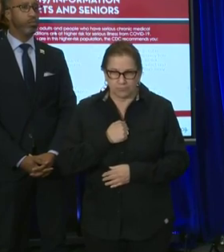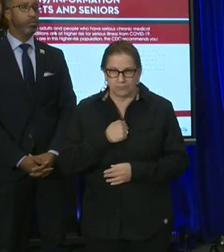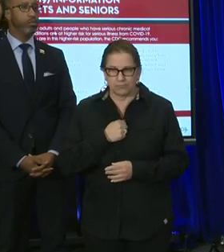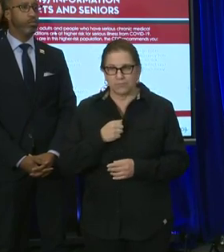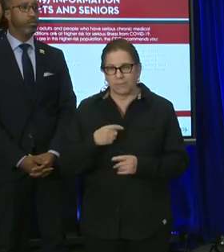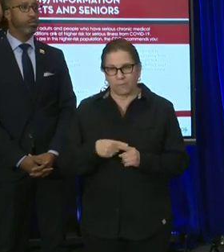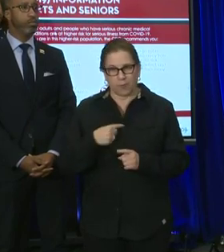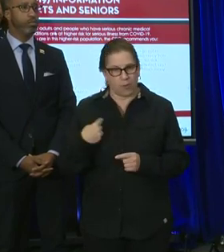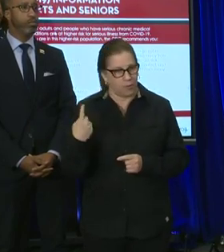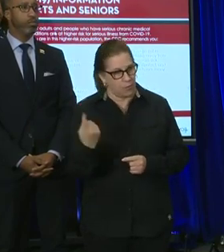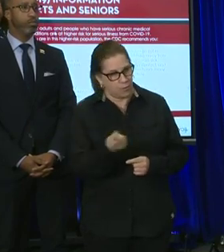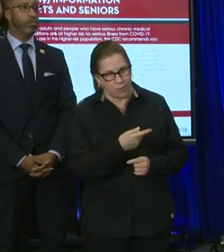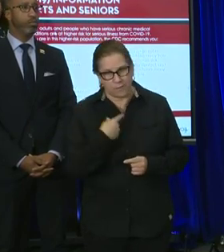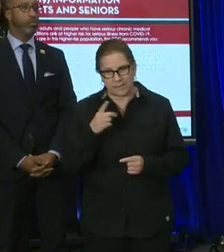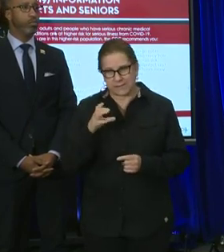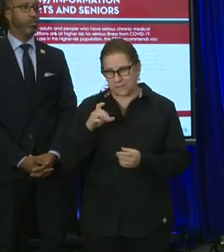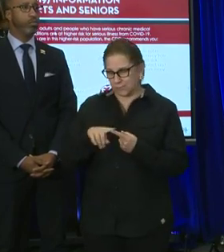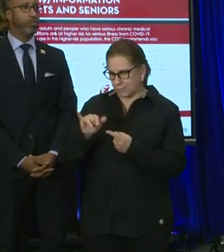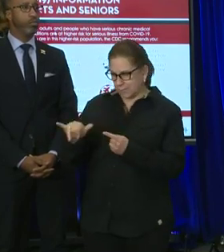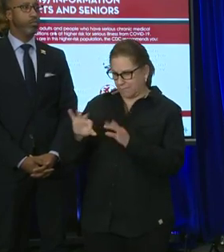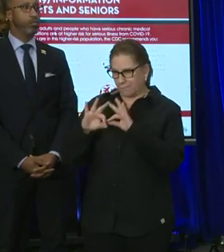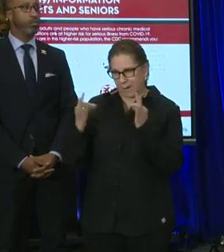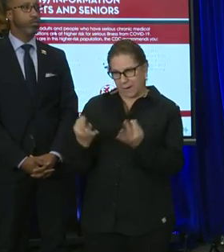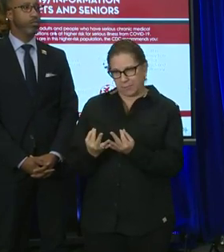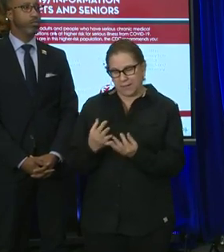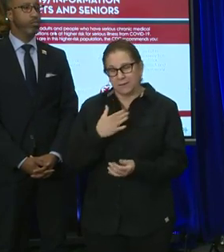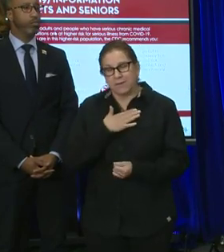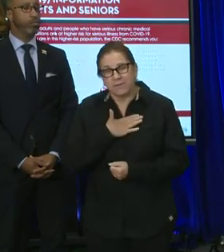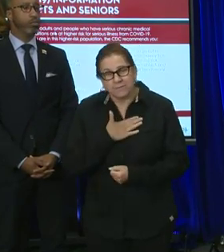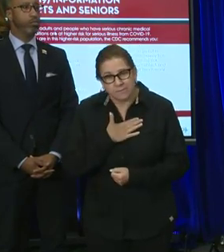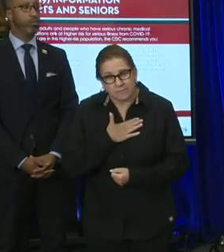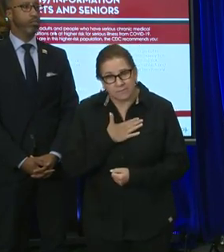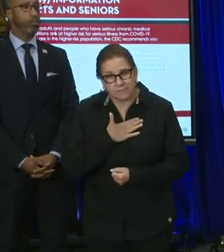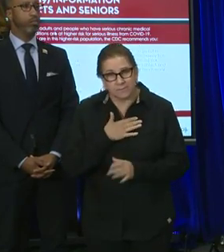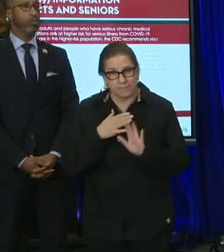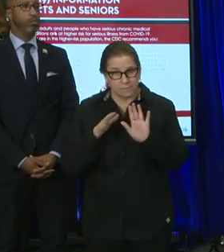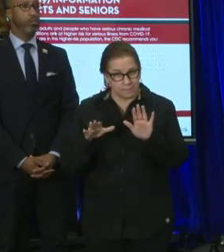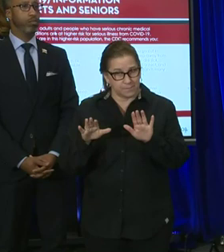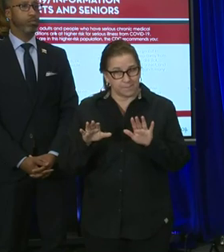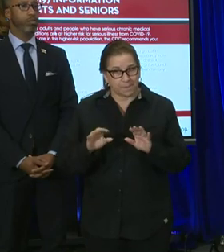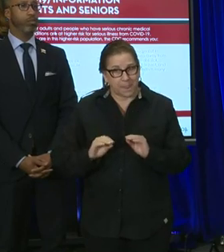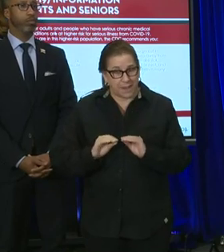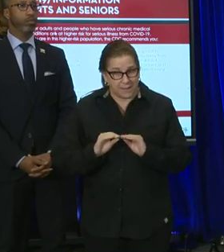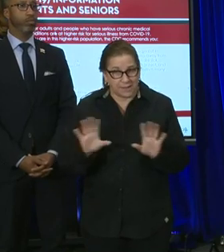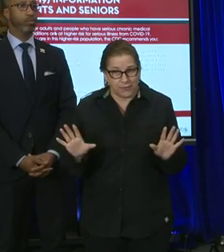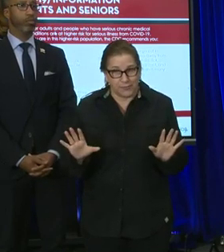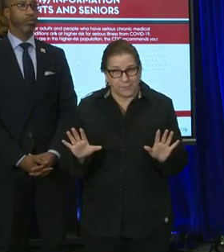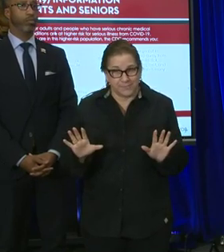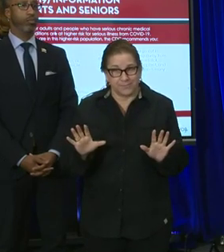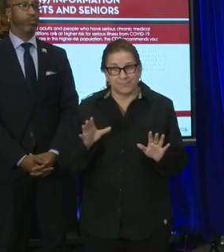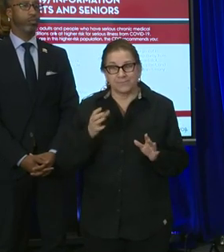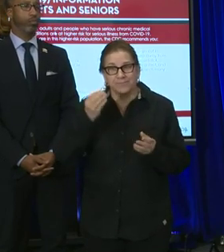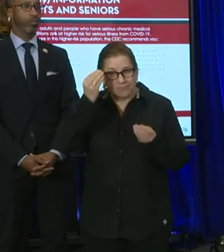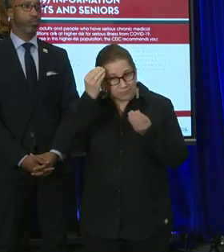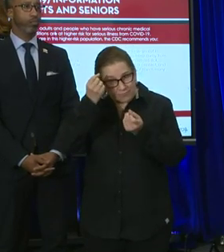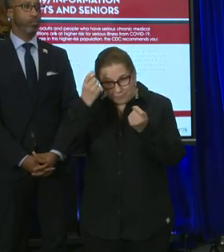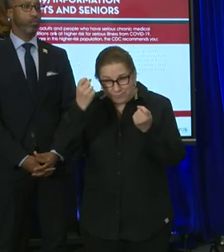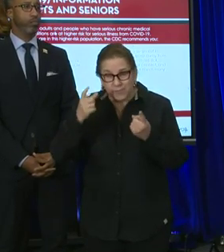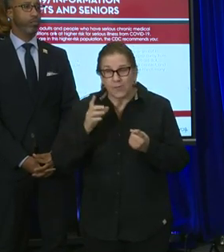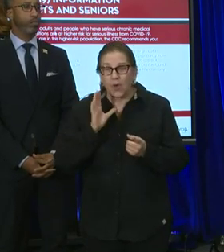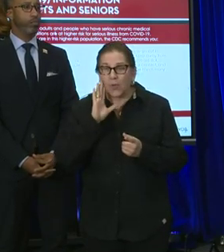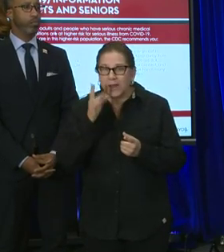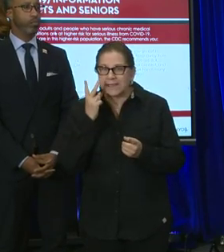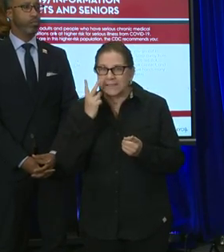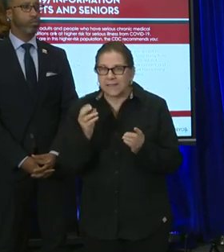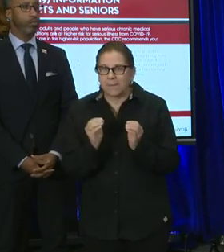family. Let me be clear, we expect to see a spike in COVID-19 positive cases in the coming